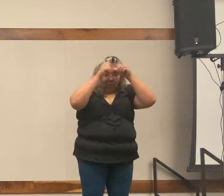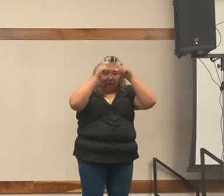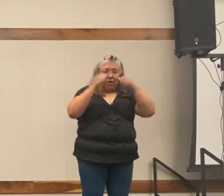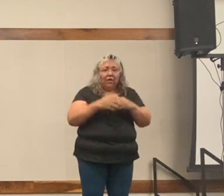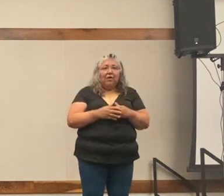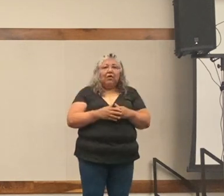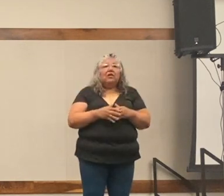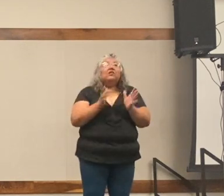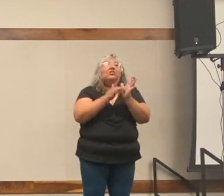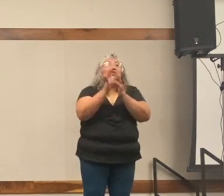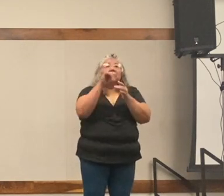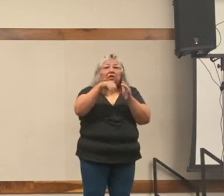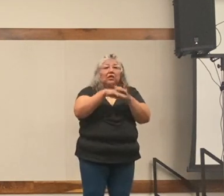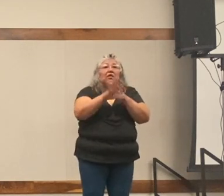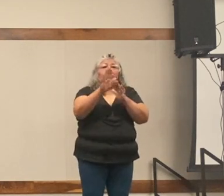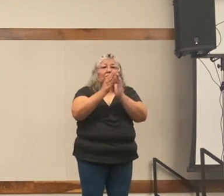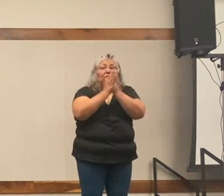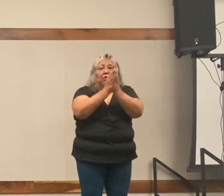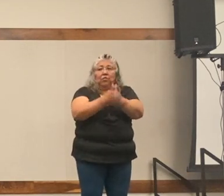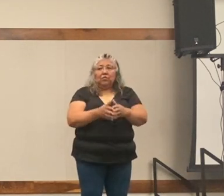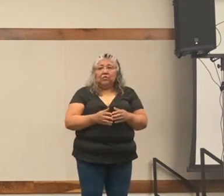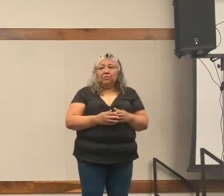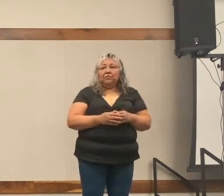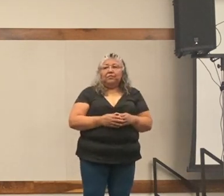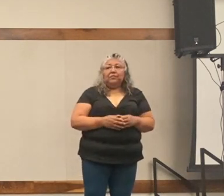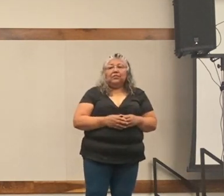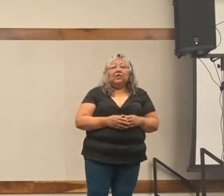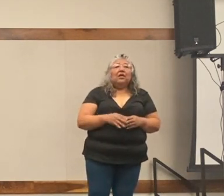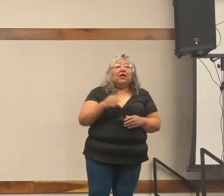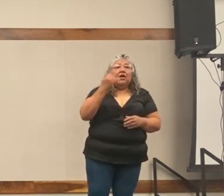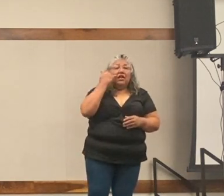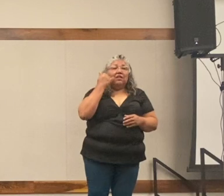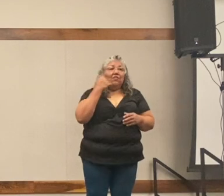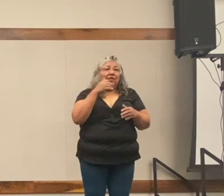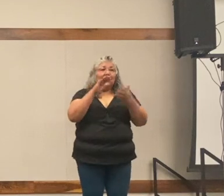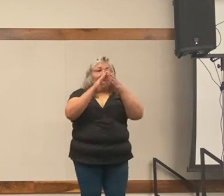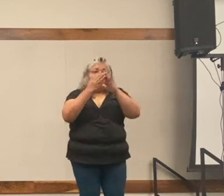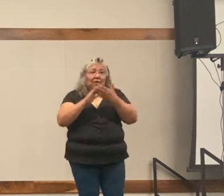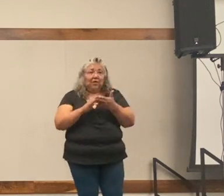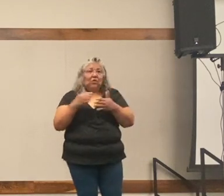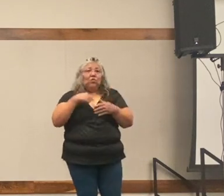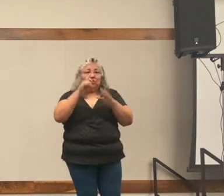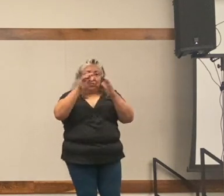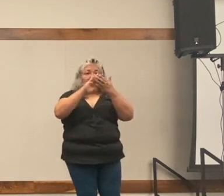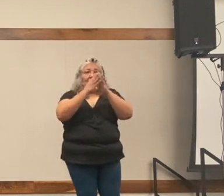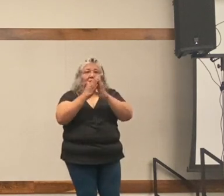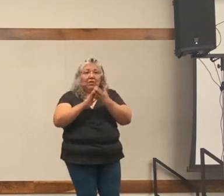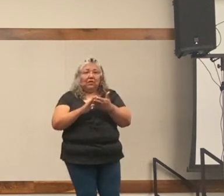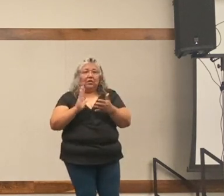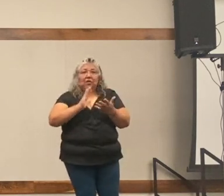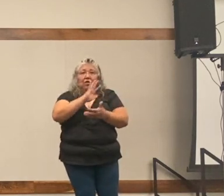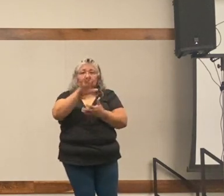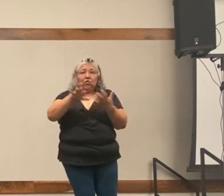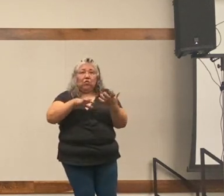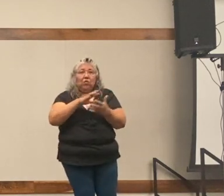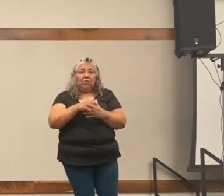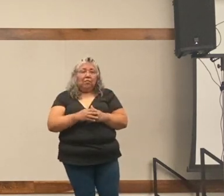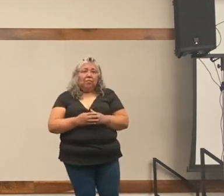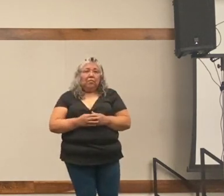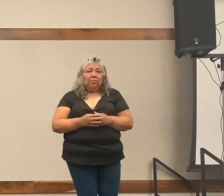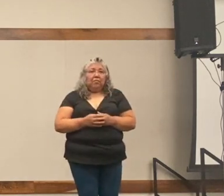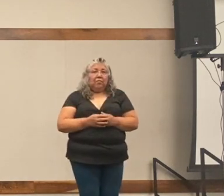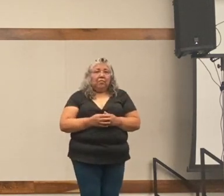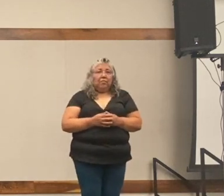Jesus is in your boat. And if he's at peace in your storm, then we should be at peace in our storm.